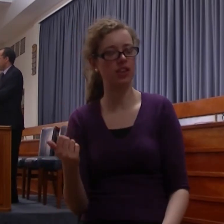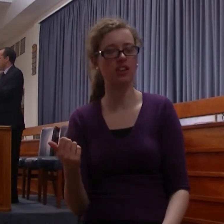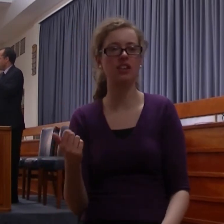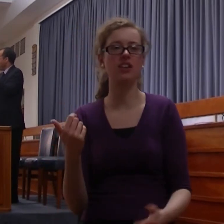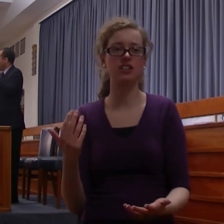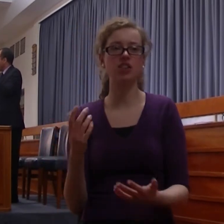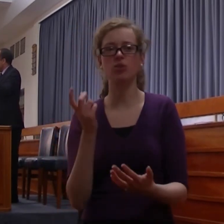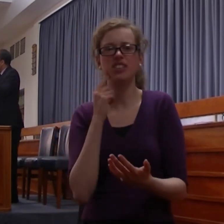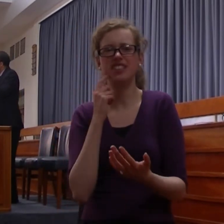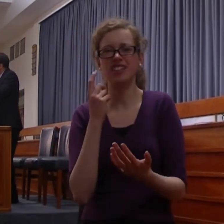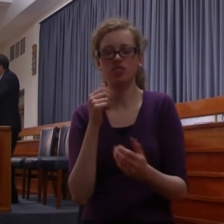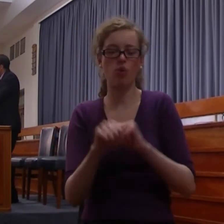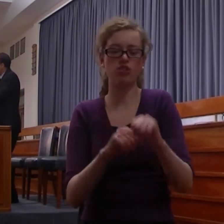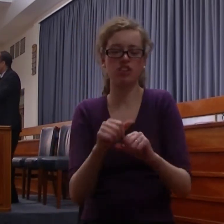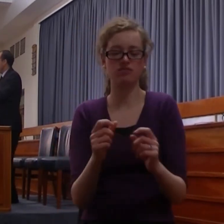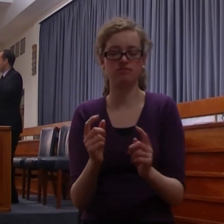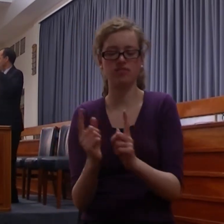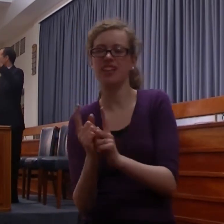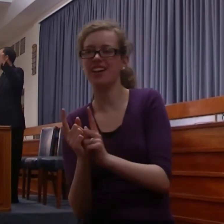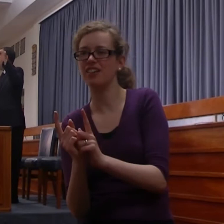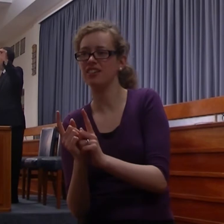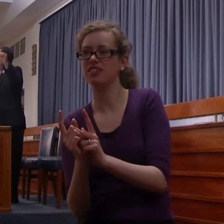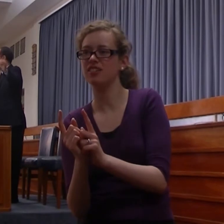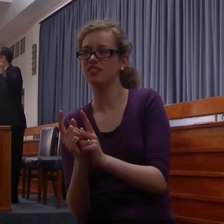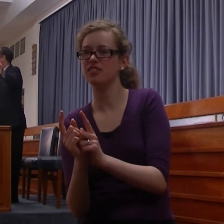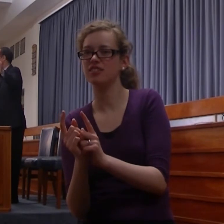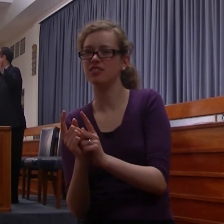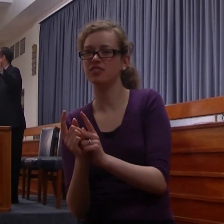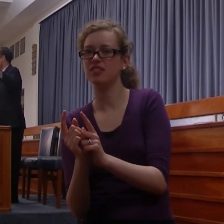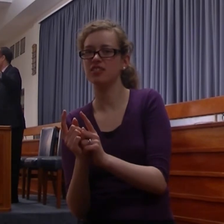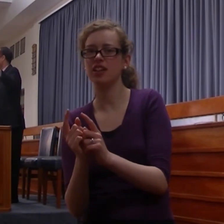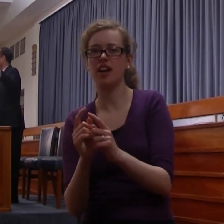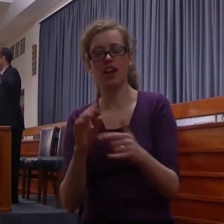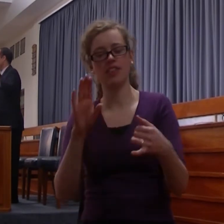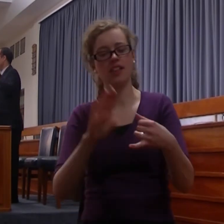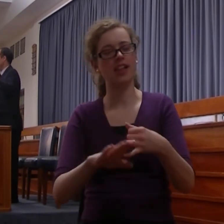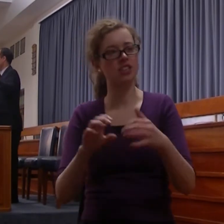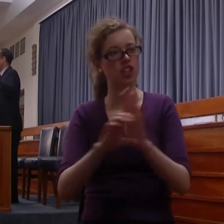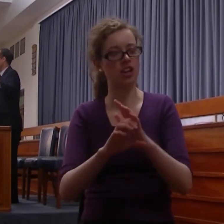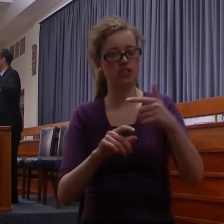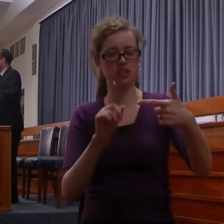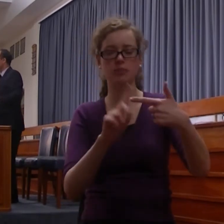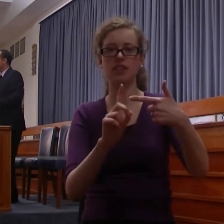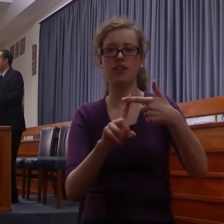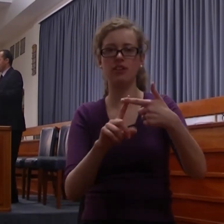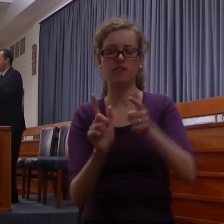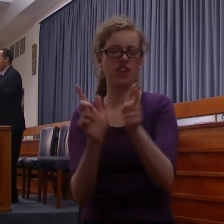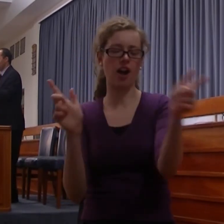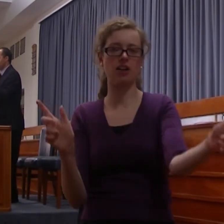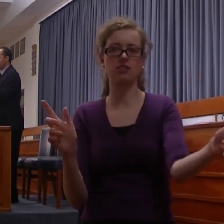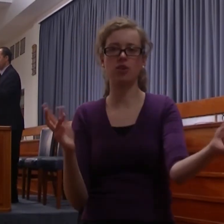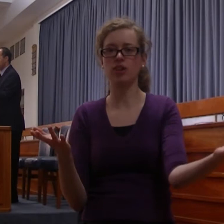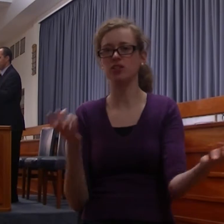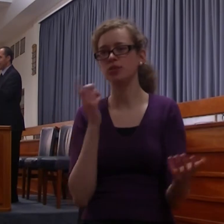the postman itinerary starting from the church of Ephesus, which was the nearest